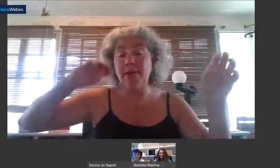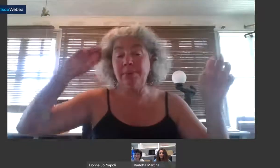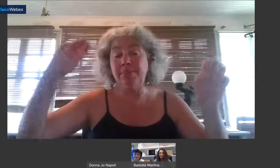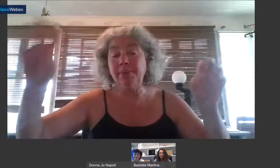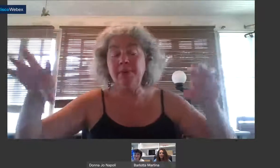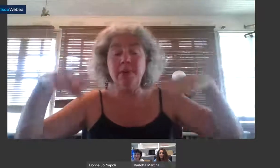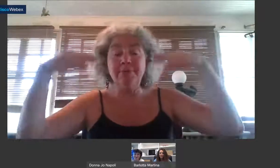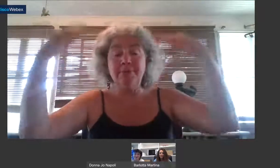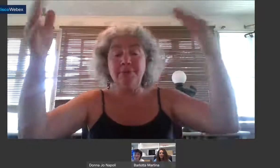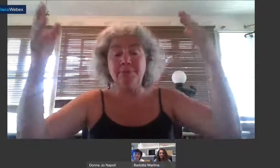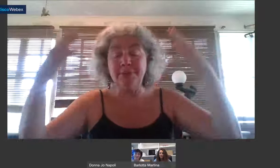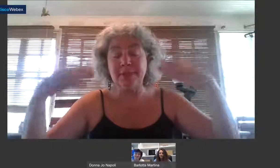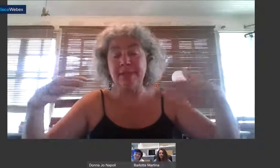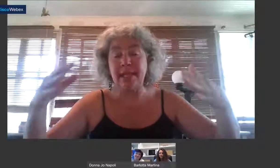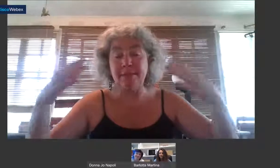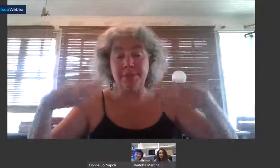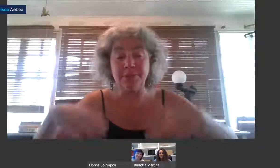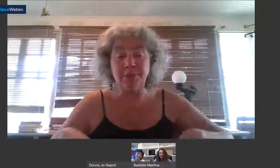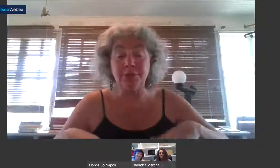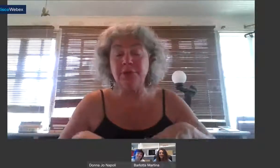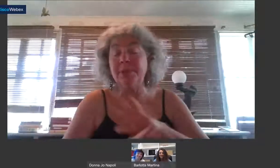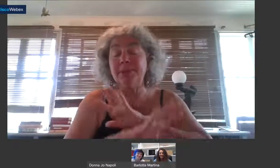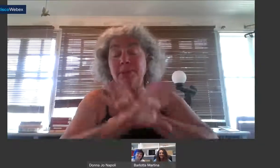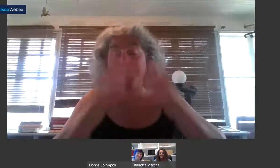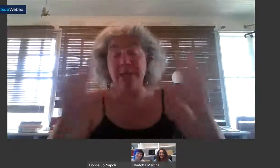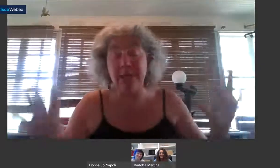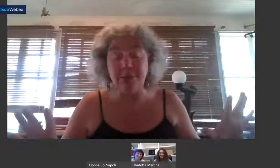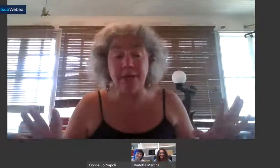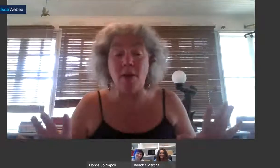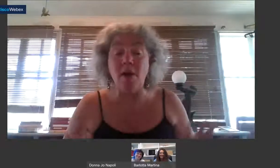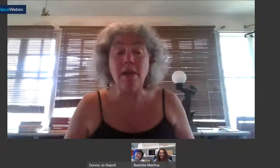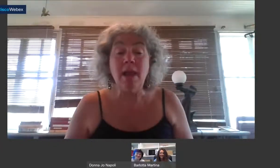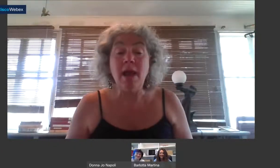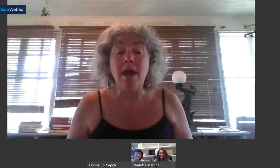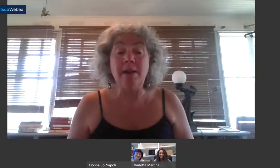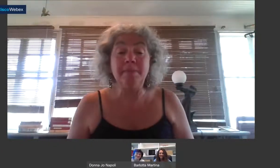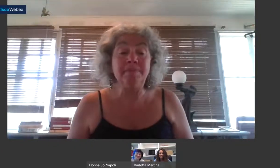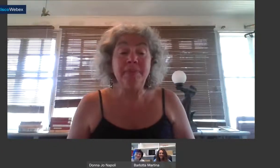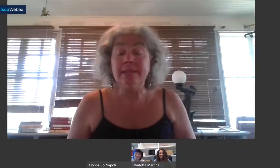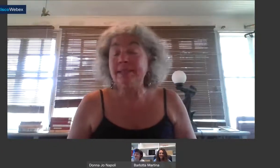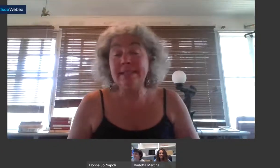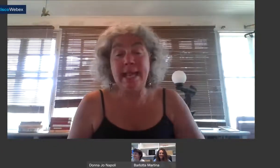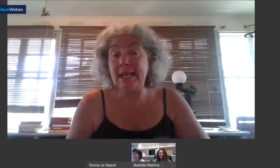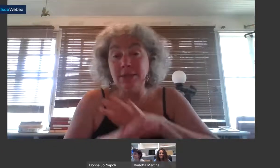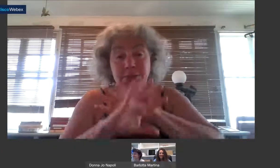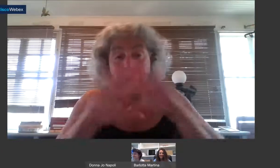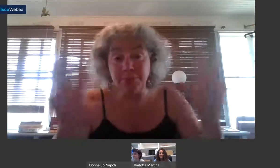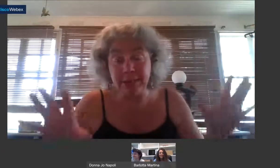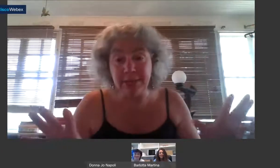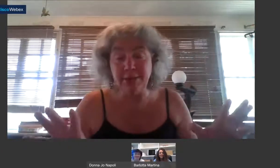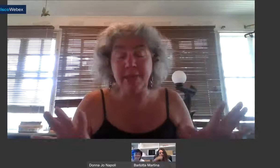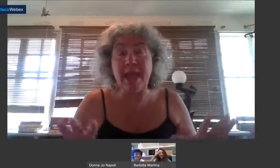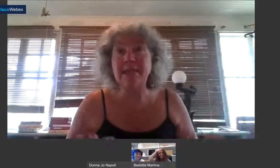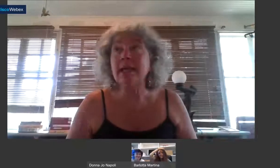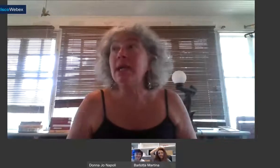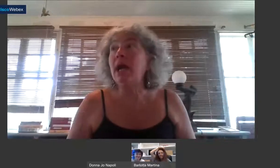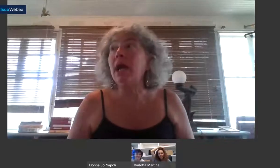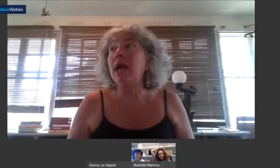and plural, first person, second person, third person, you could hear it all. Today, you don't hear